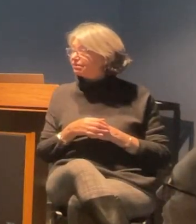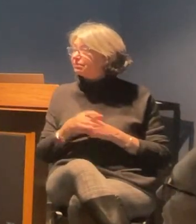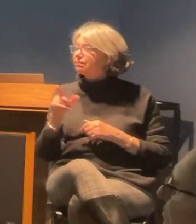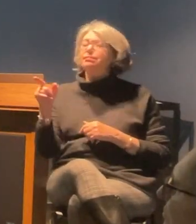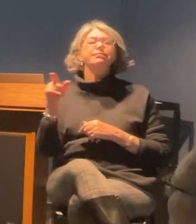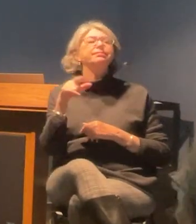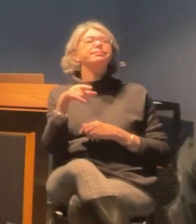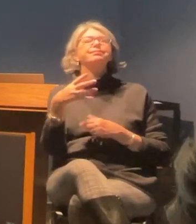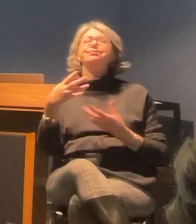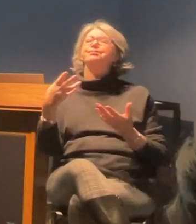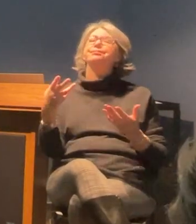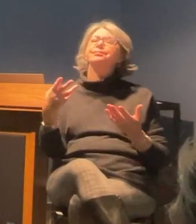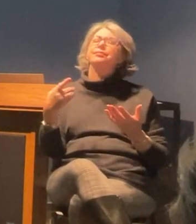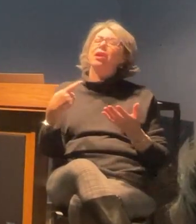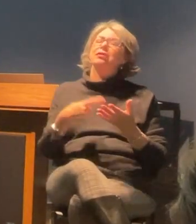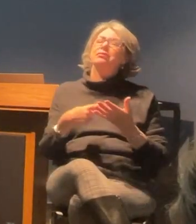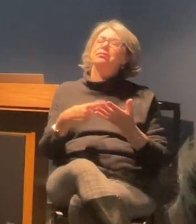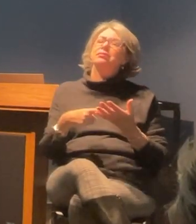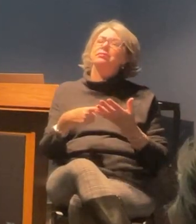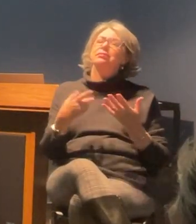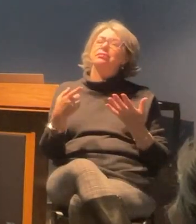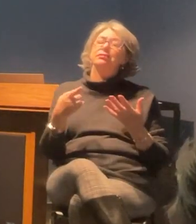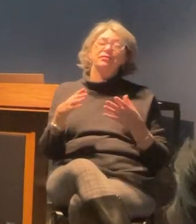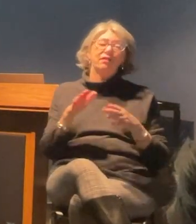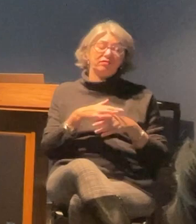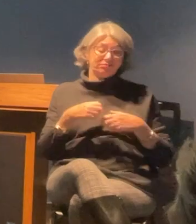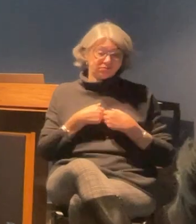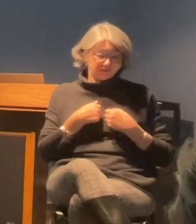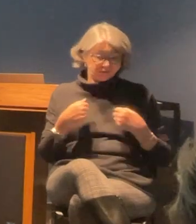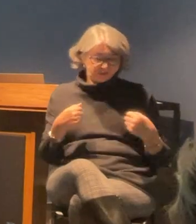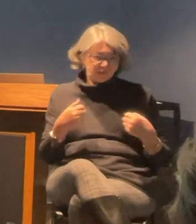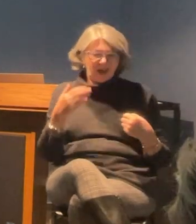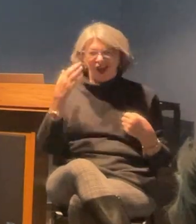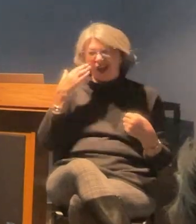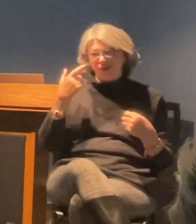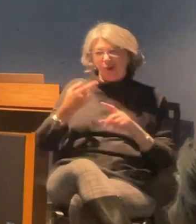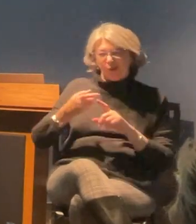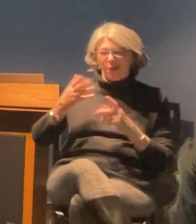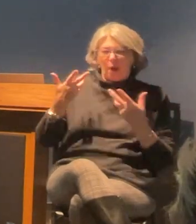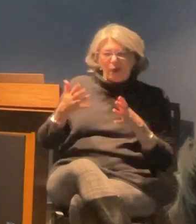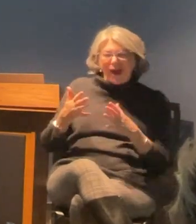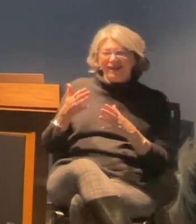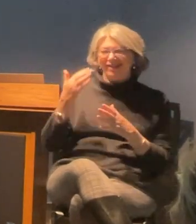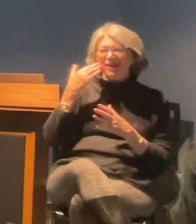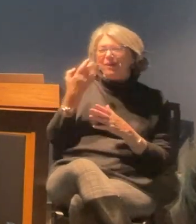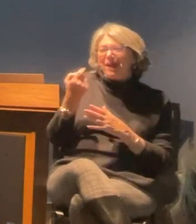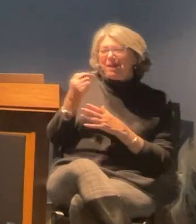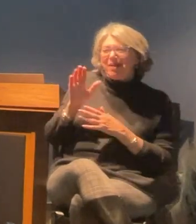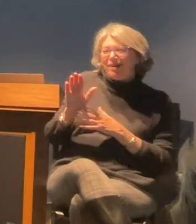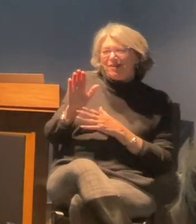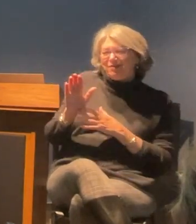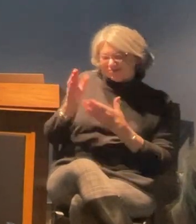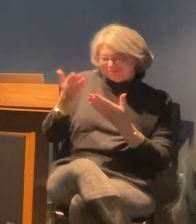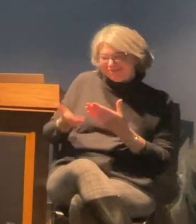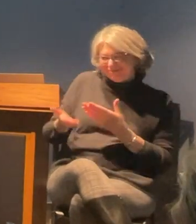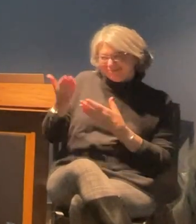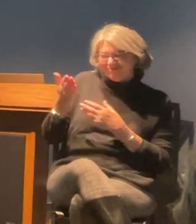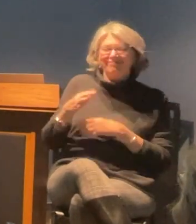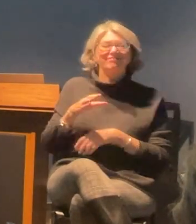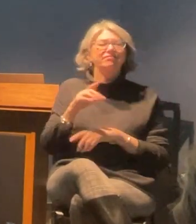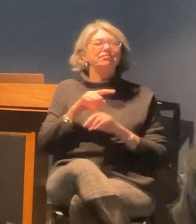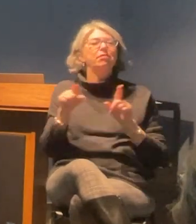Can you talk a little bit, full disclosure that I know you from before, so I know a little bit about you.